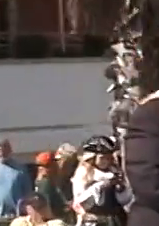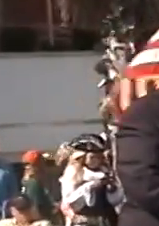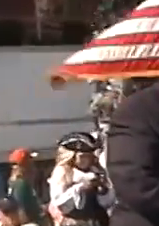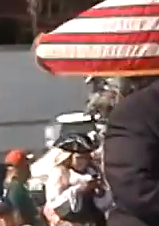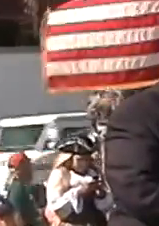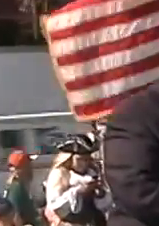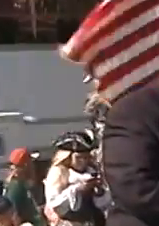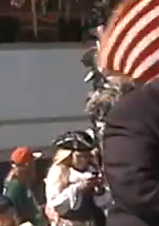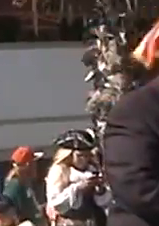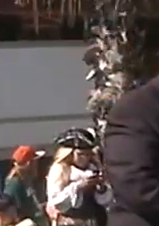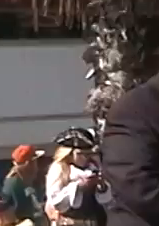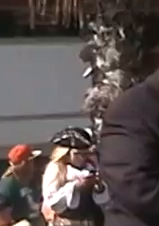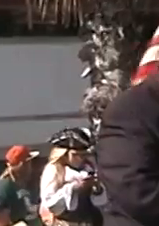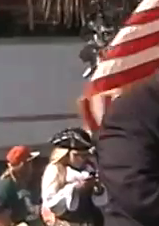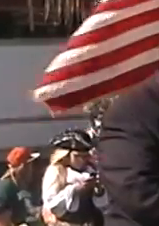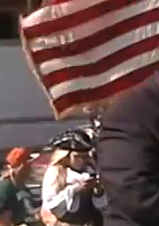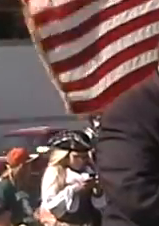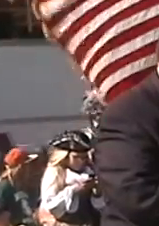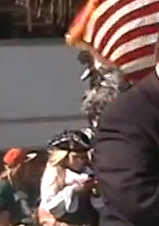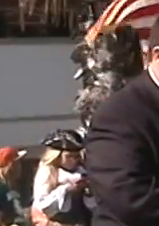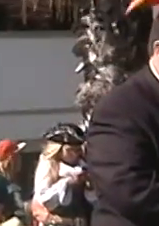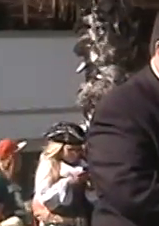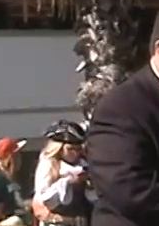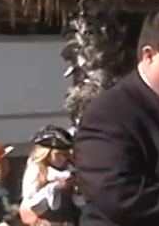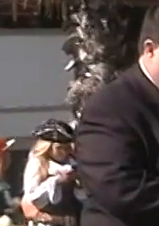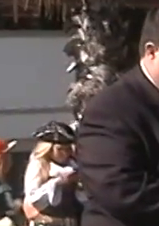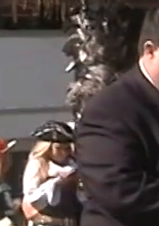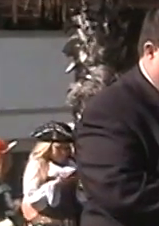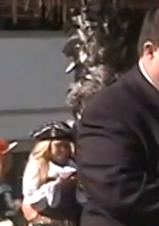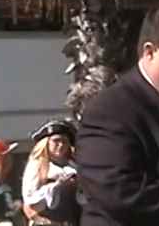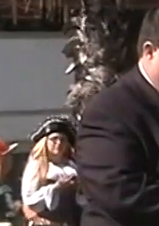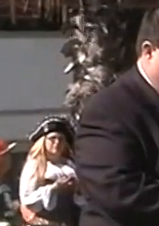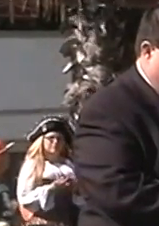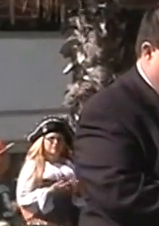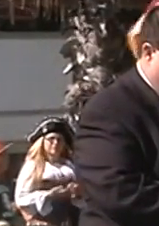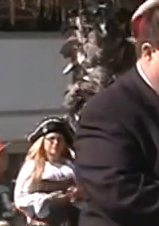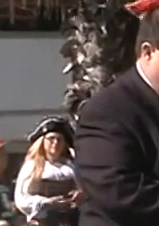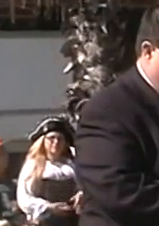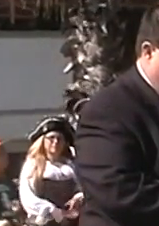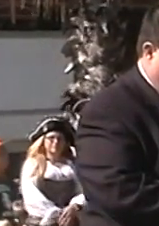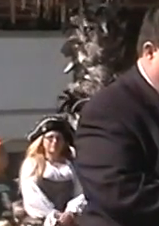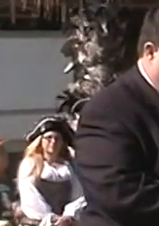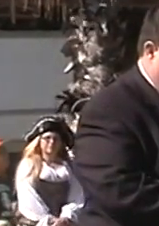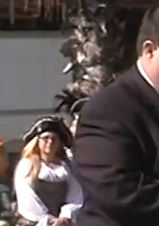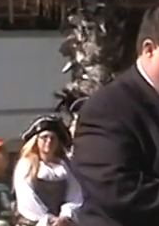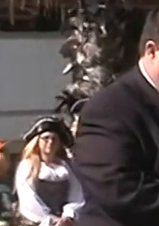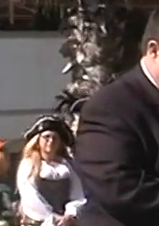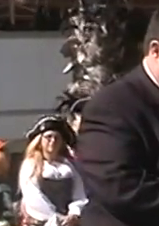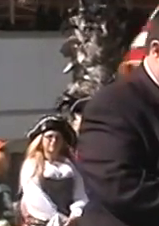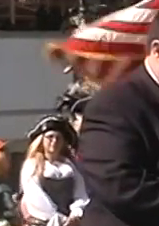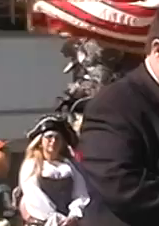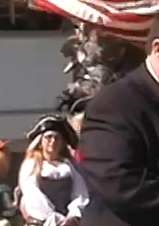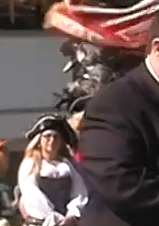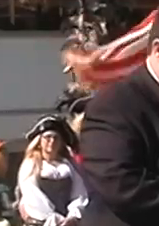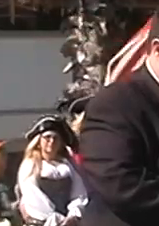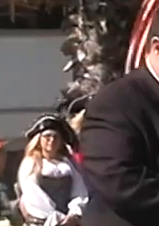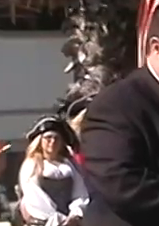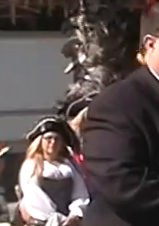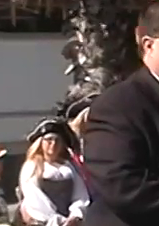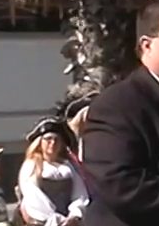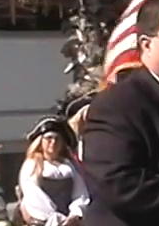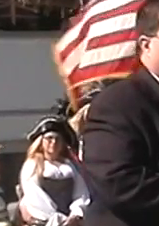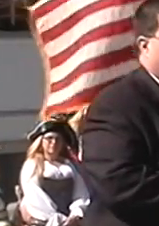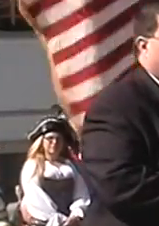Commissioner, el Alcalde de la ciudad de Santa Verdas de Campos, el